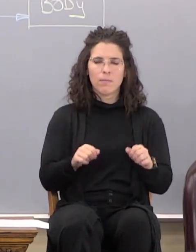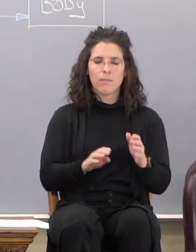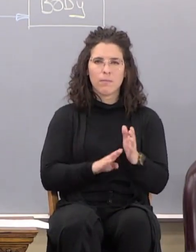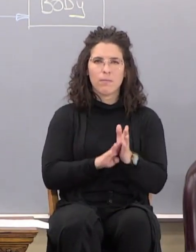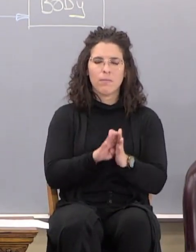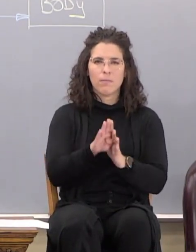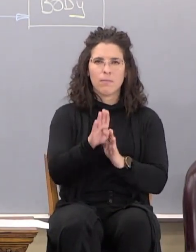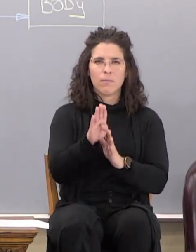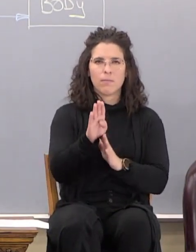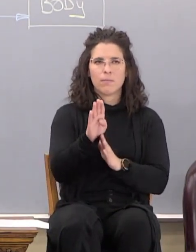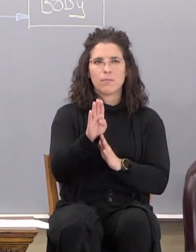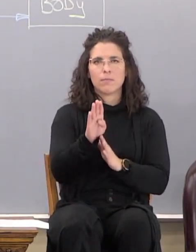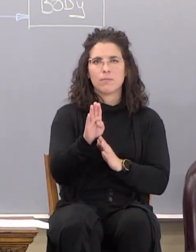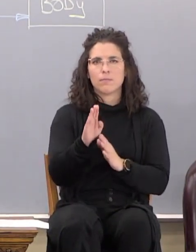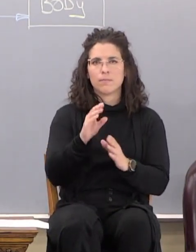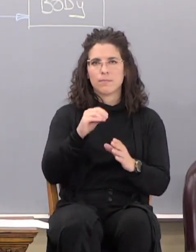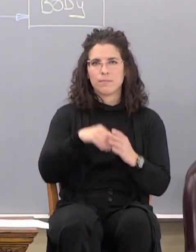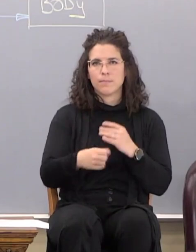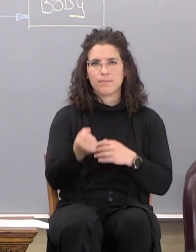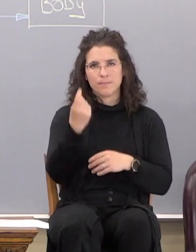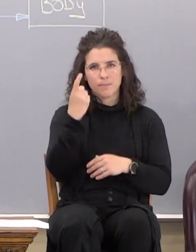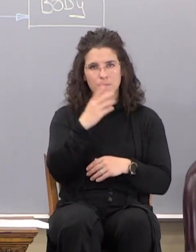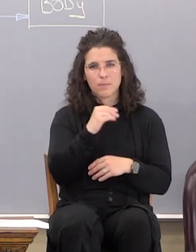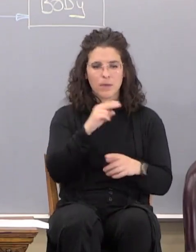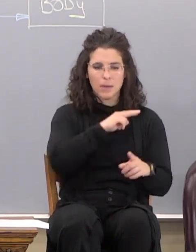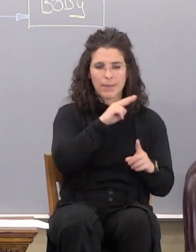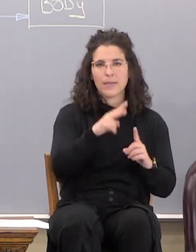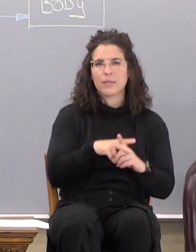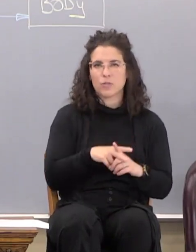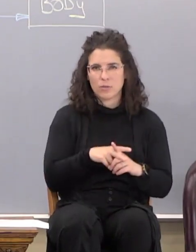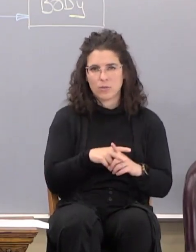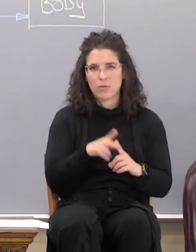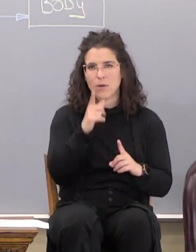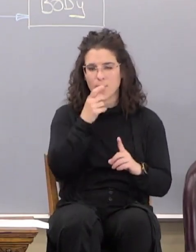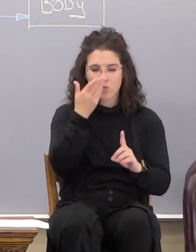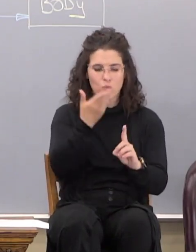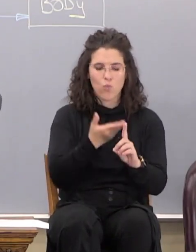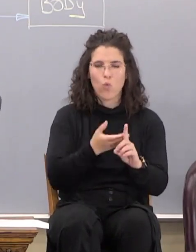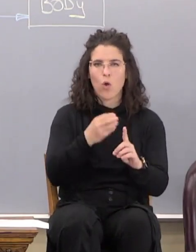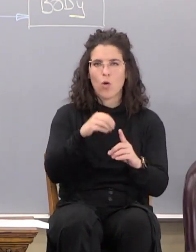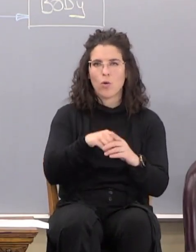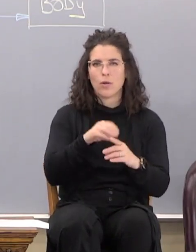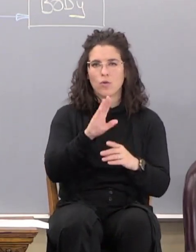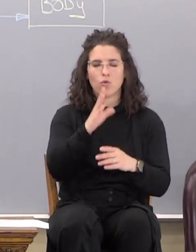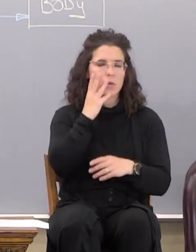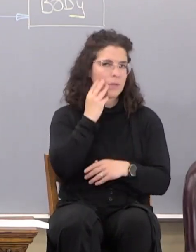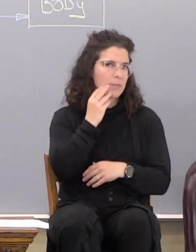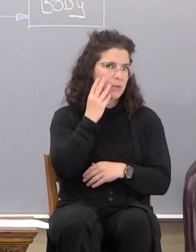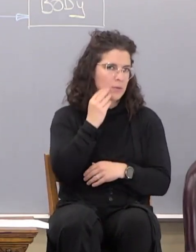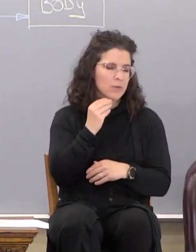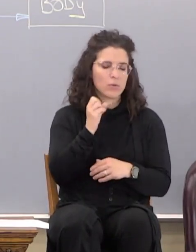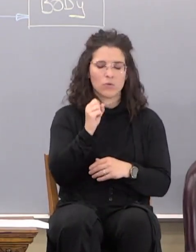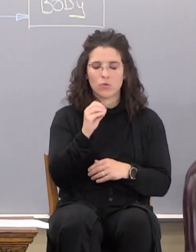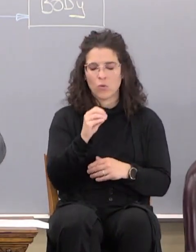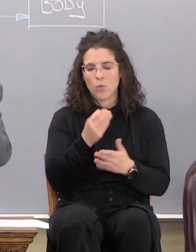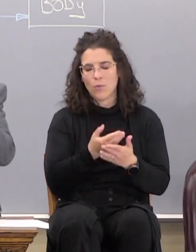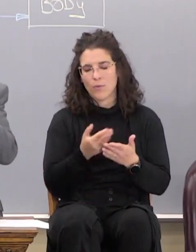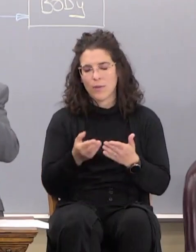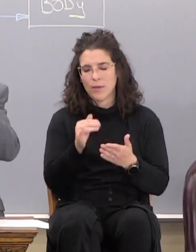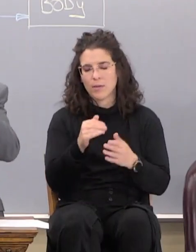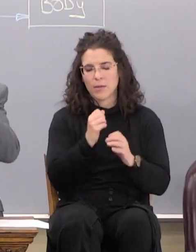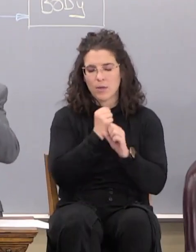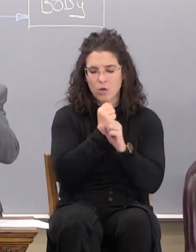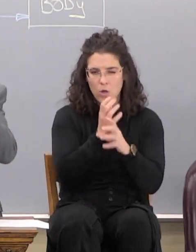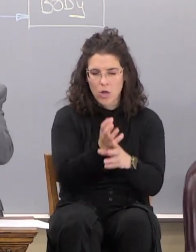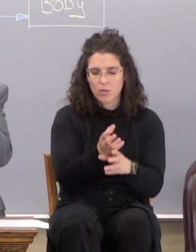grow in an understanding and an application of who you are into your experience. So the thing that brings